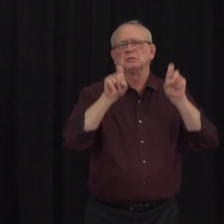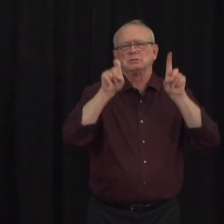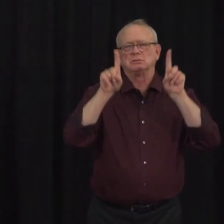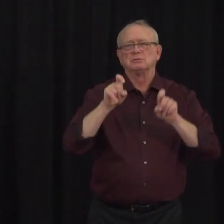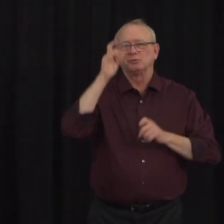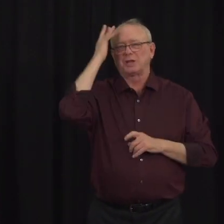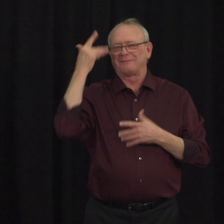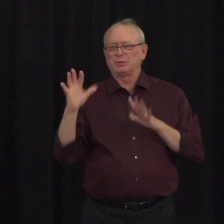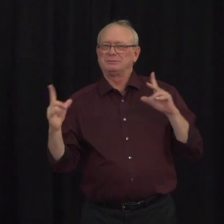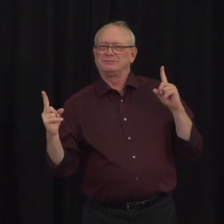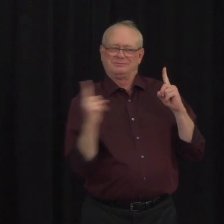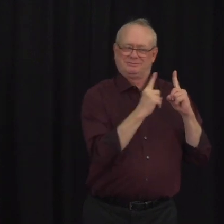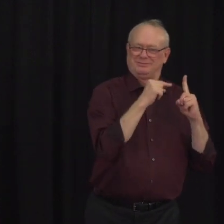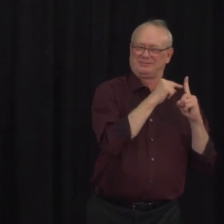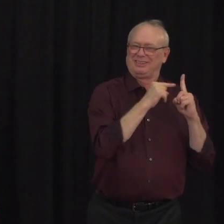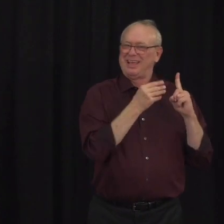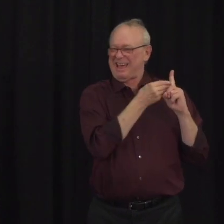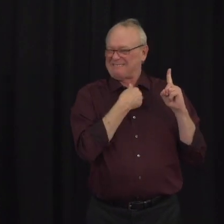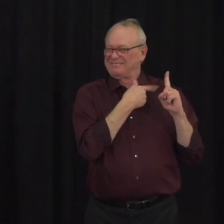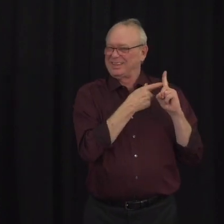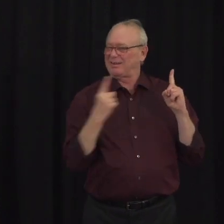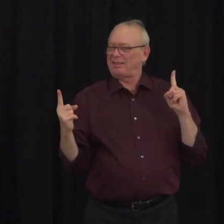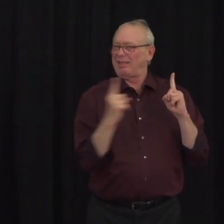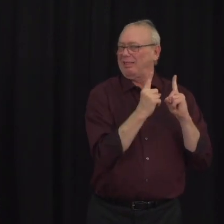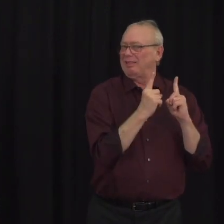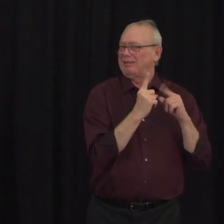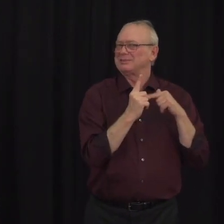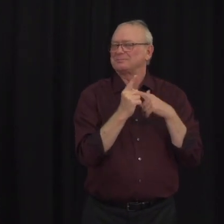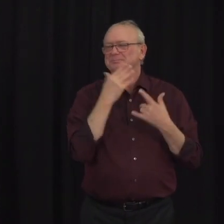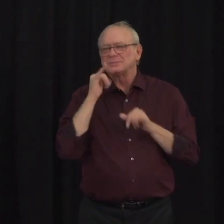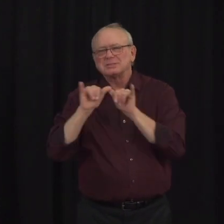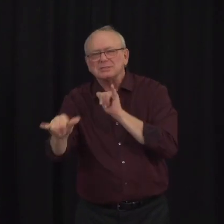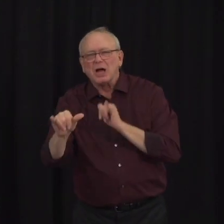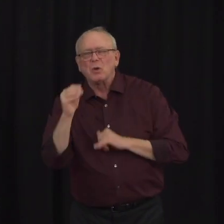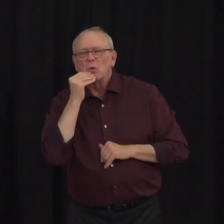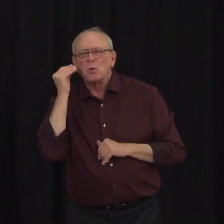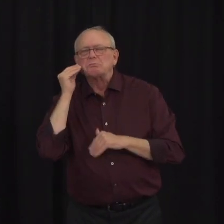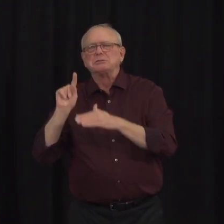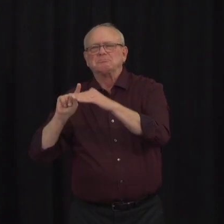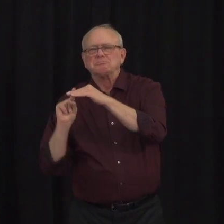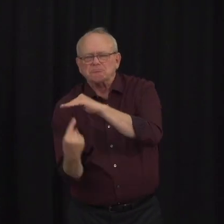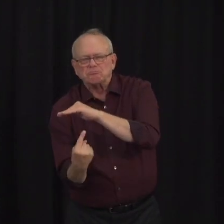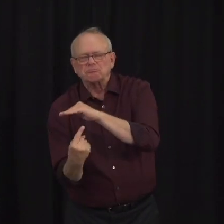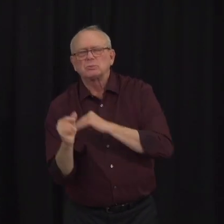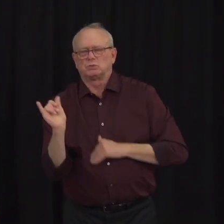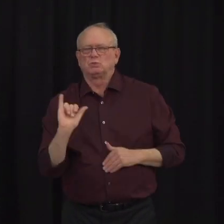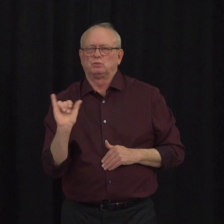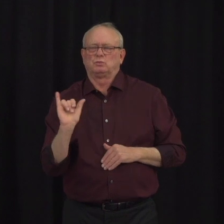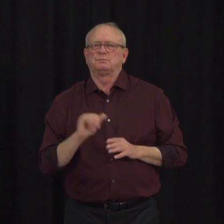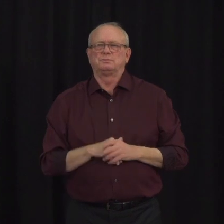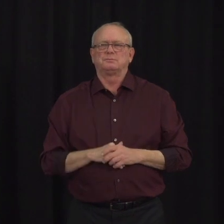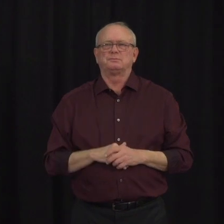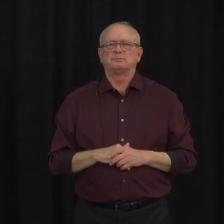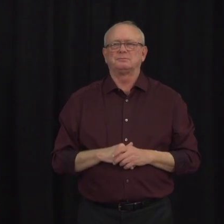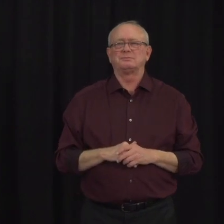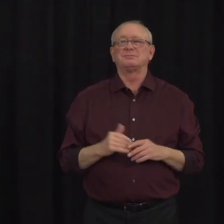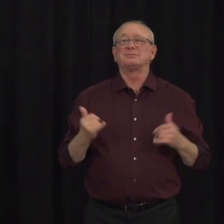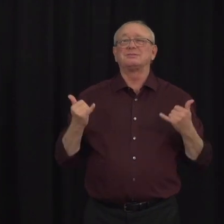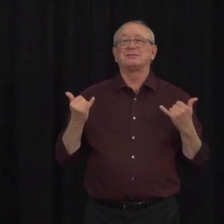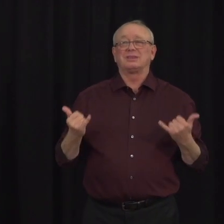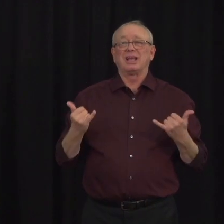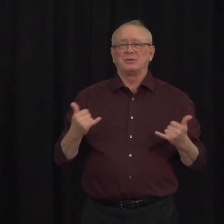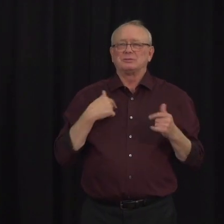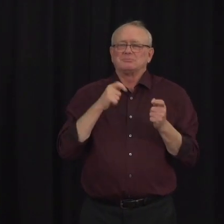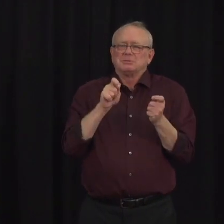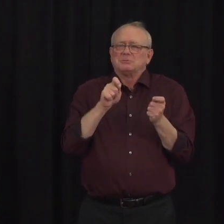in self-isolation. The second change that we are making is to shift towards a more targeted checklist,